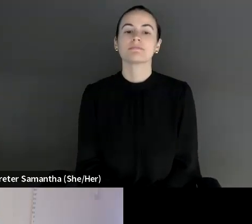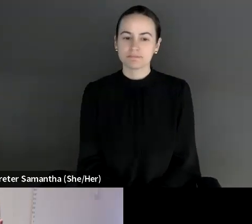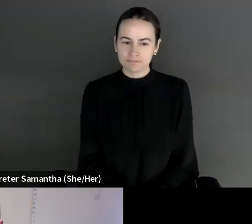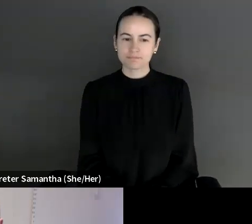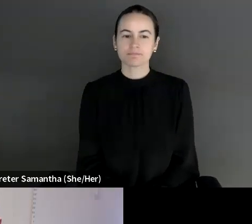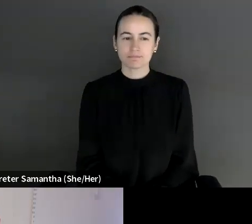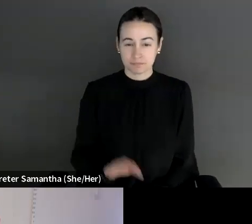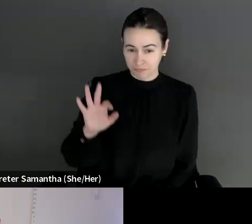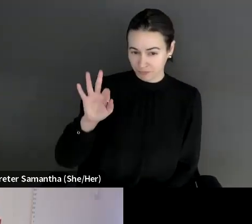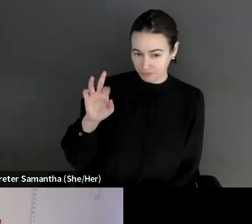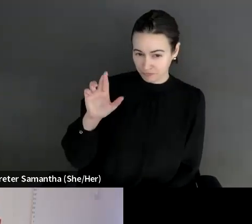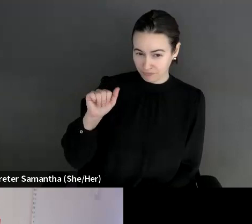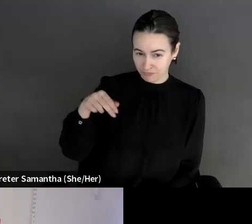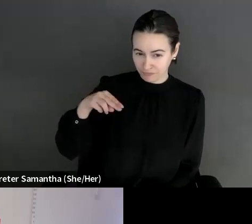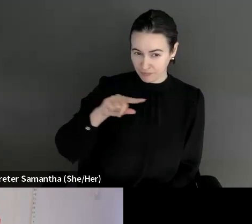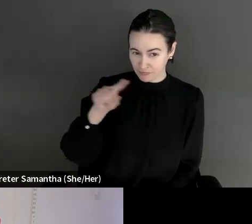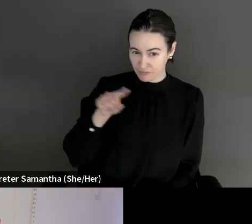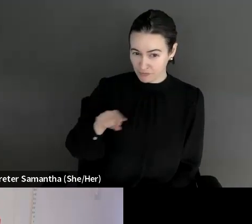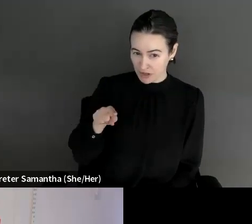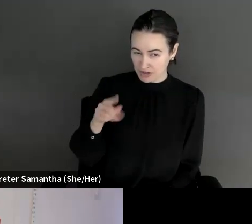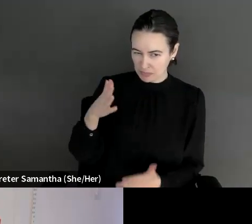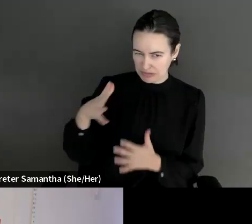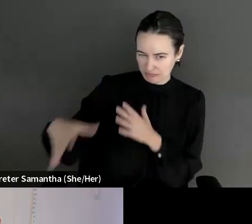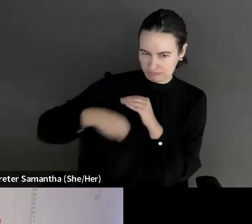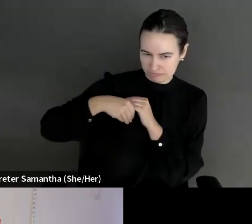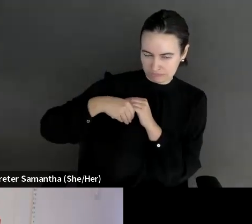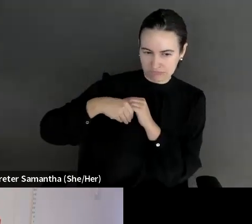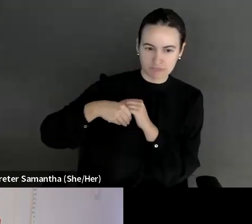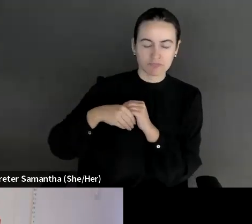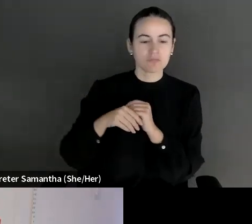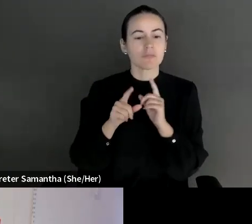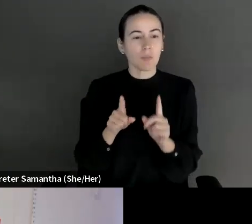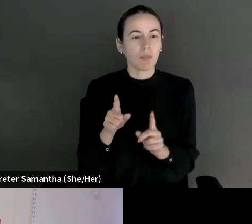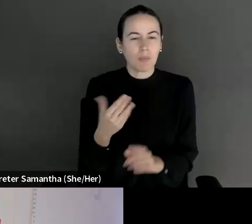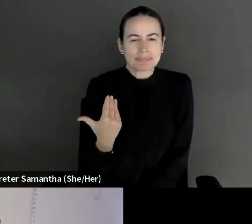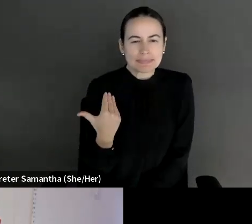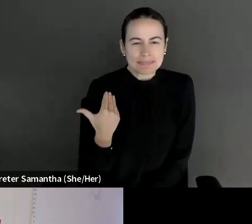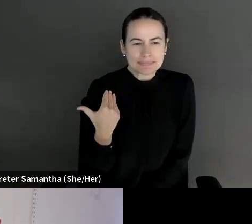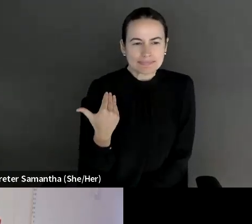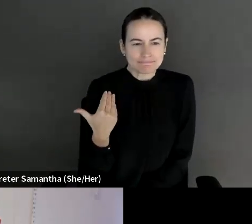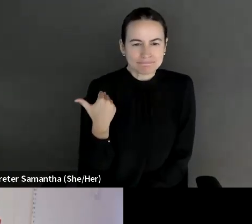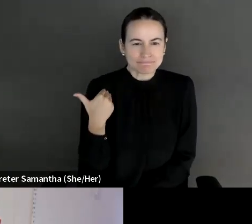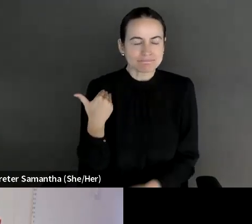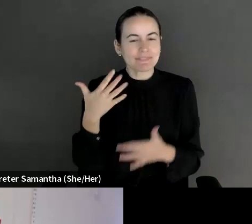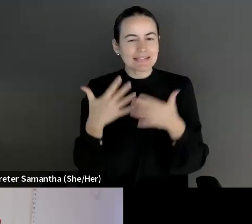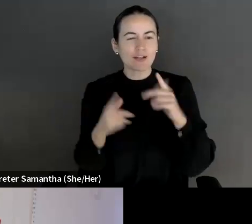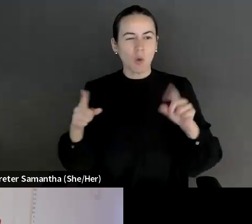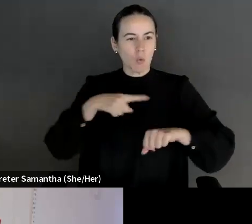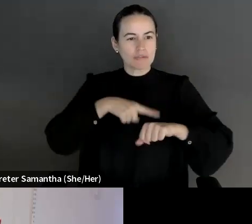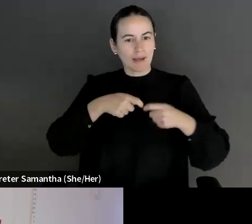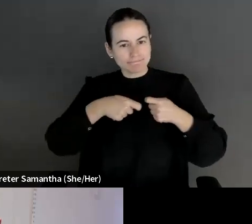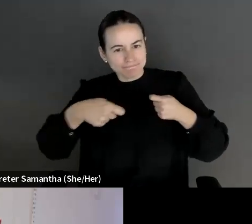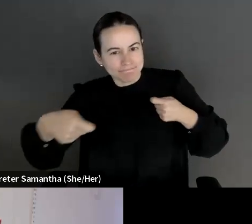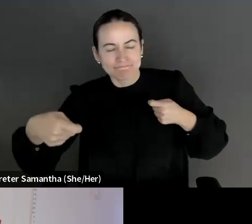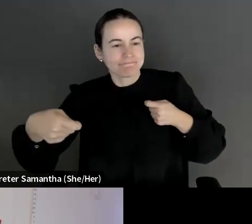Maybe Franz, you just join in later if you want. But I mean, our data we just collect, we didn't have any longitudinal data, so we just